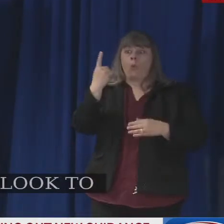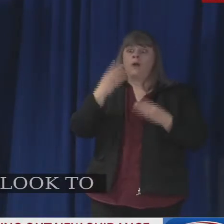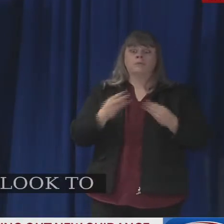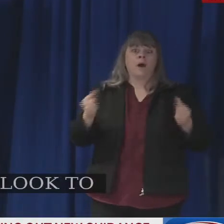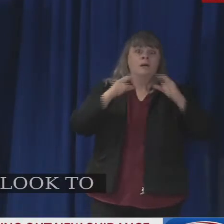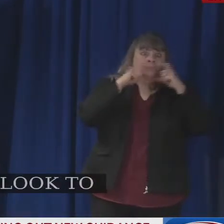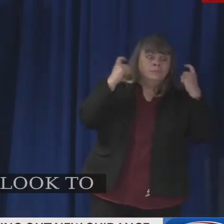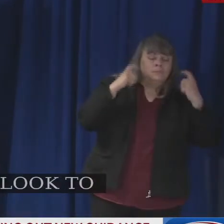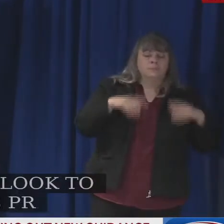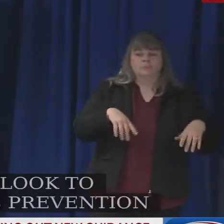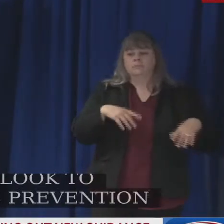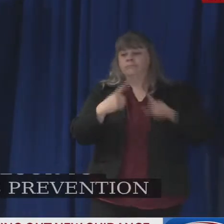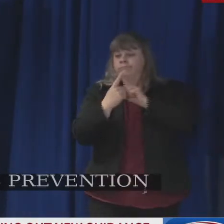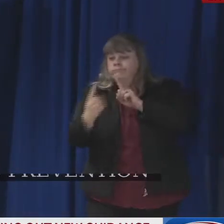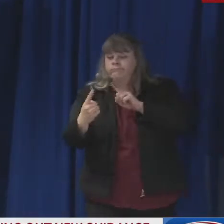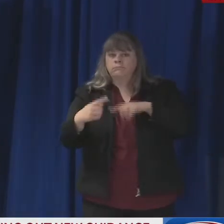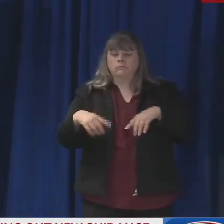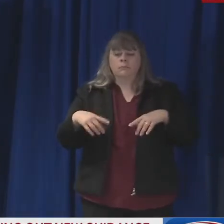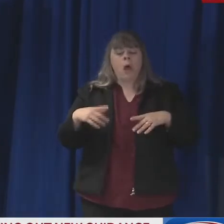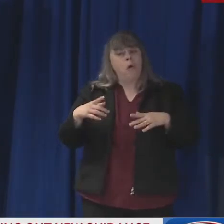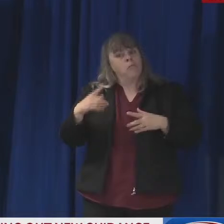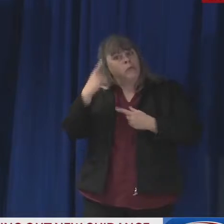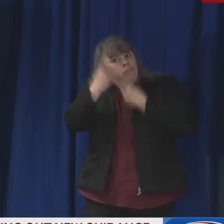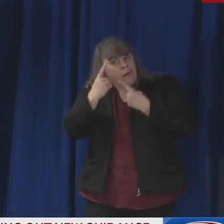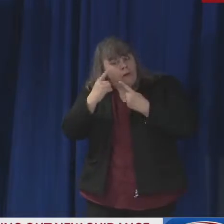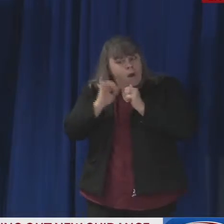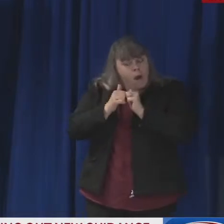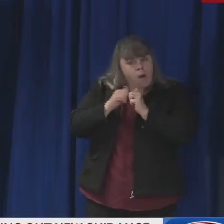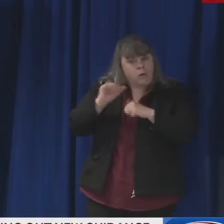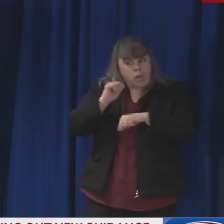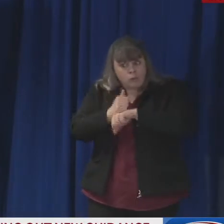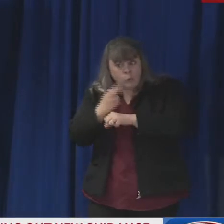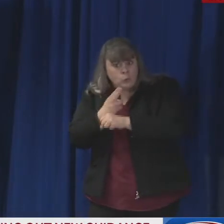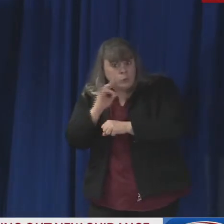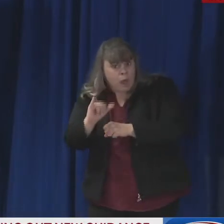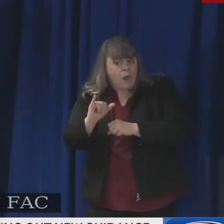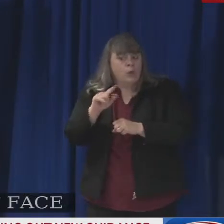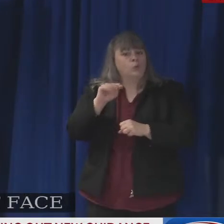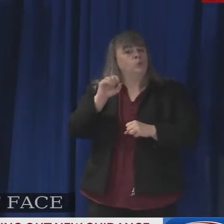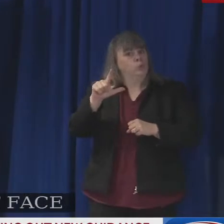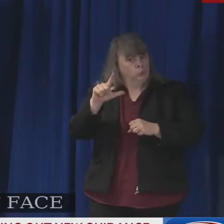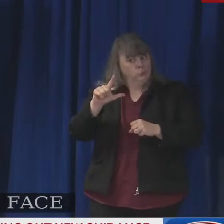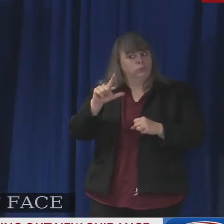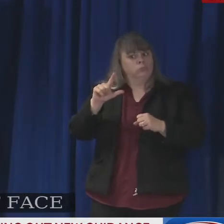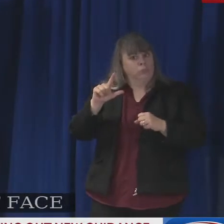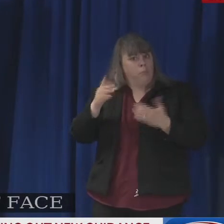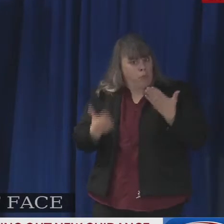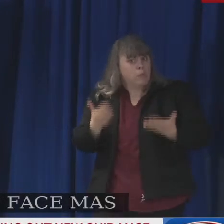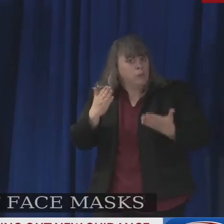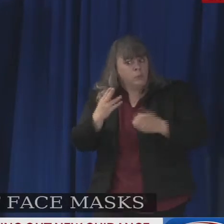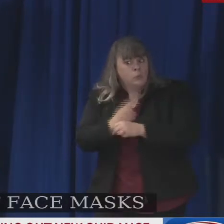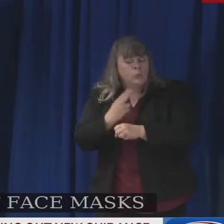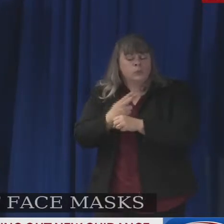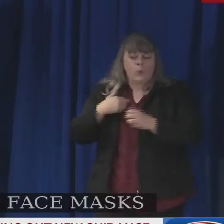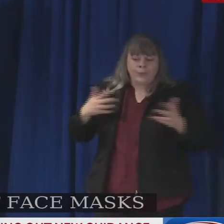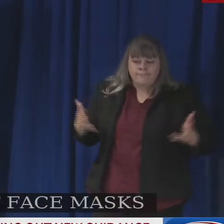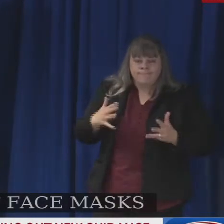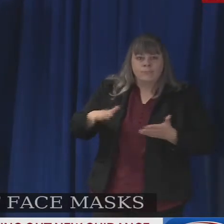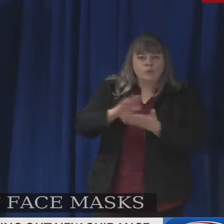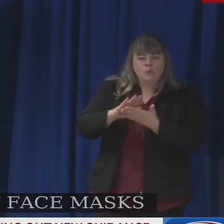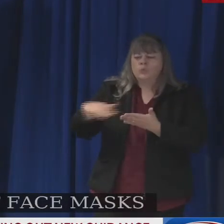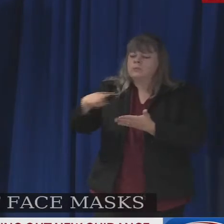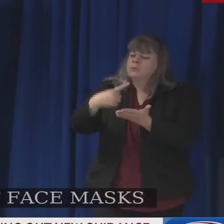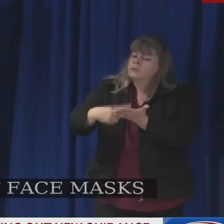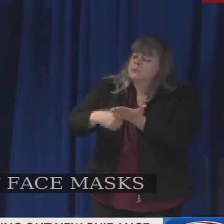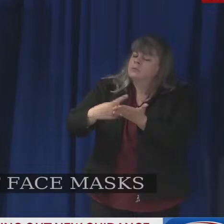about, you know, physical distancing. Those are considerations. And so we have discussed and encouraged schools to and talked through some of the